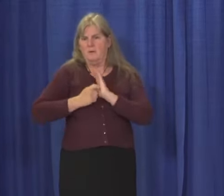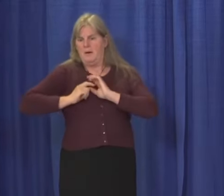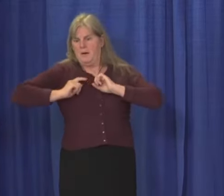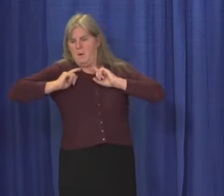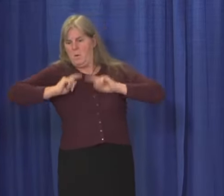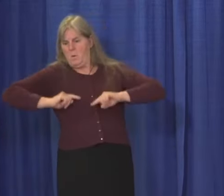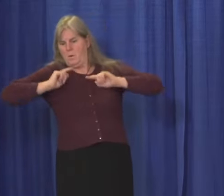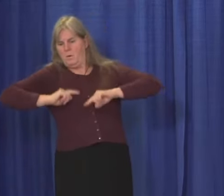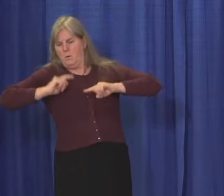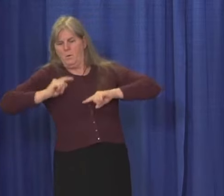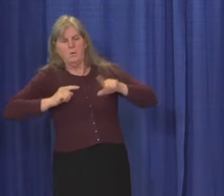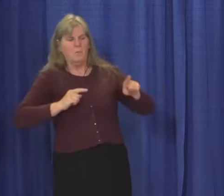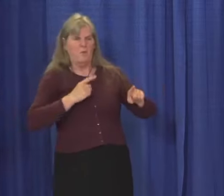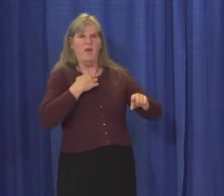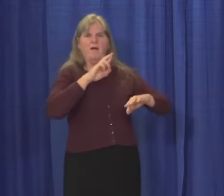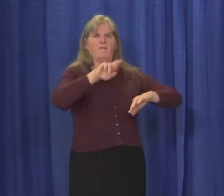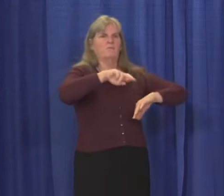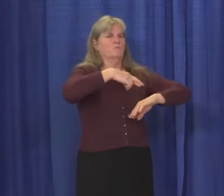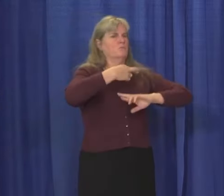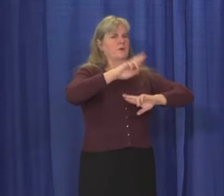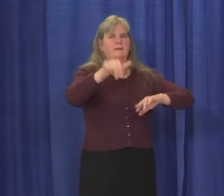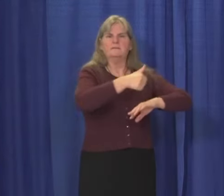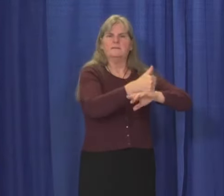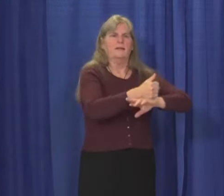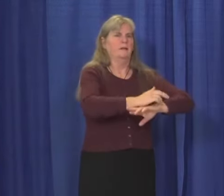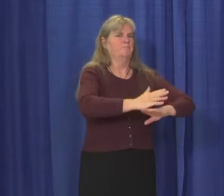to Amy, Canadian Press.